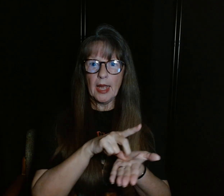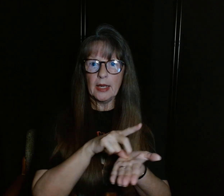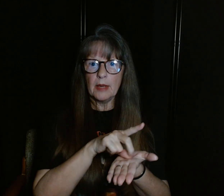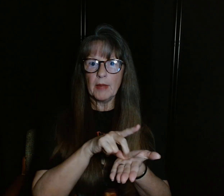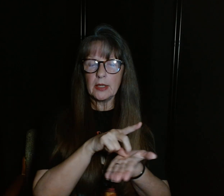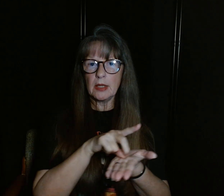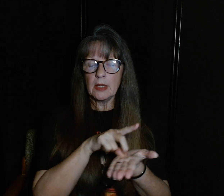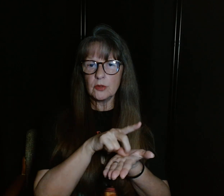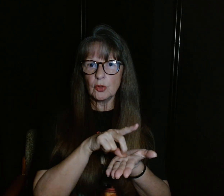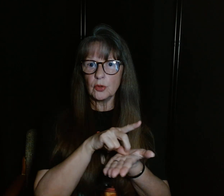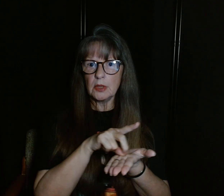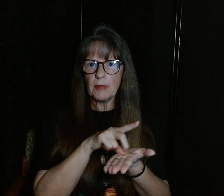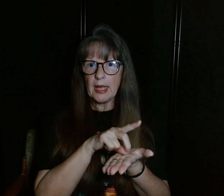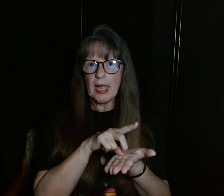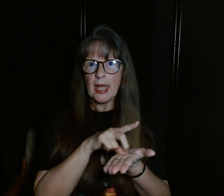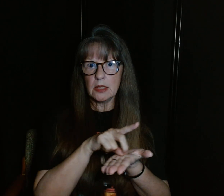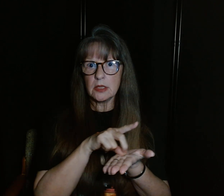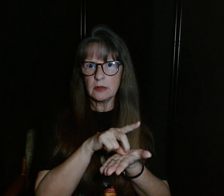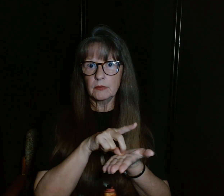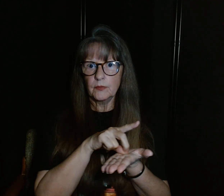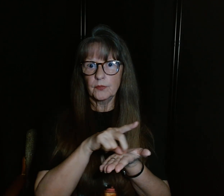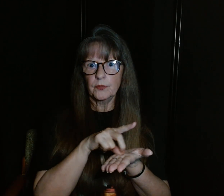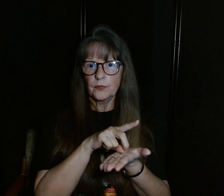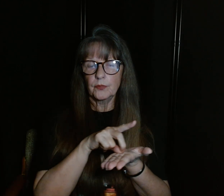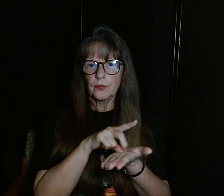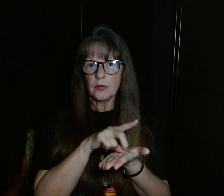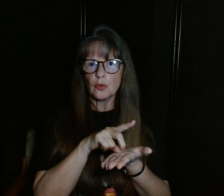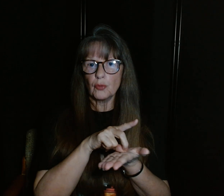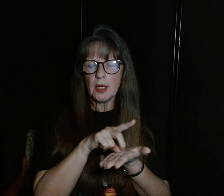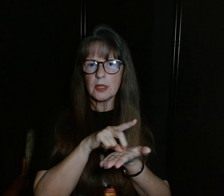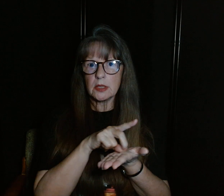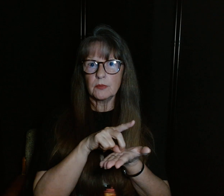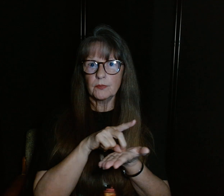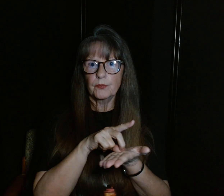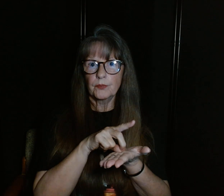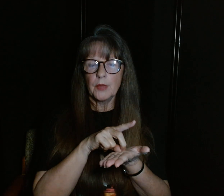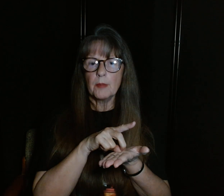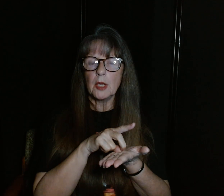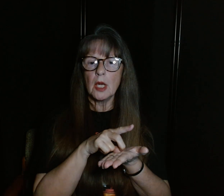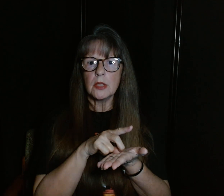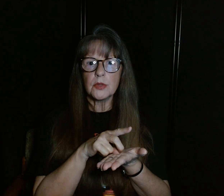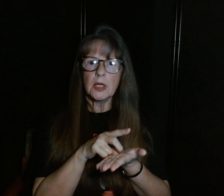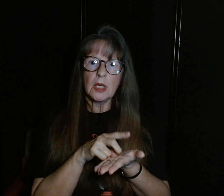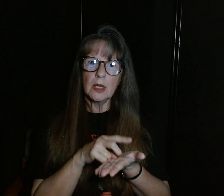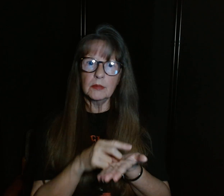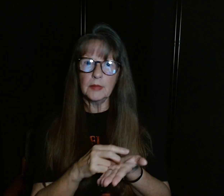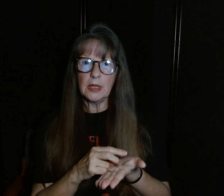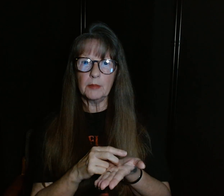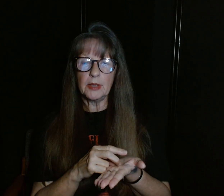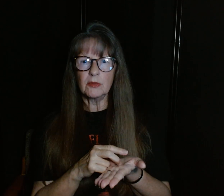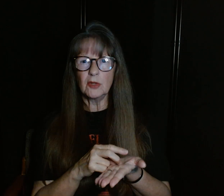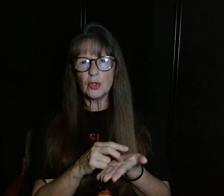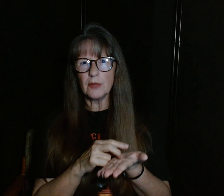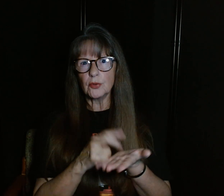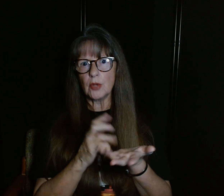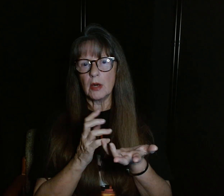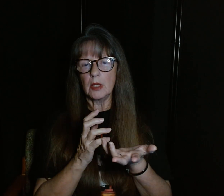in my circle in my hand, drugs. Because it can mean, but usually if you're talking